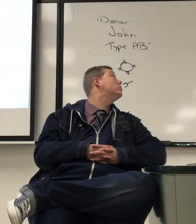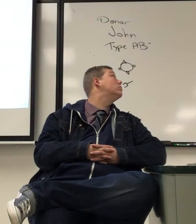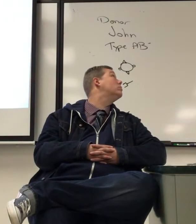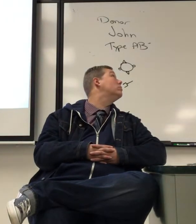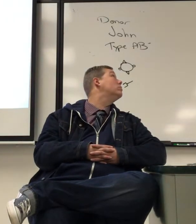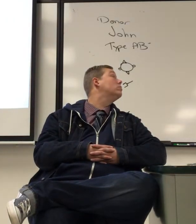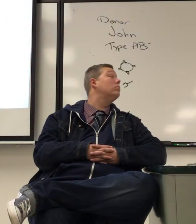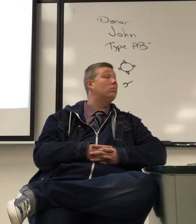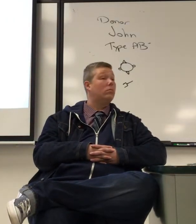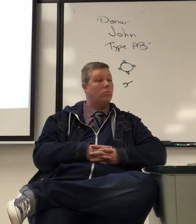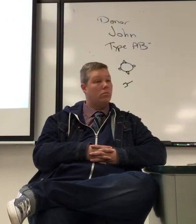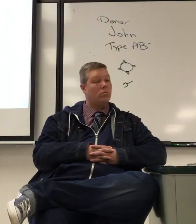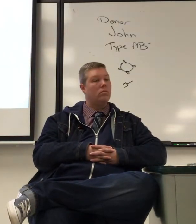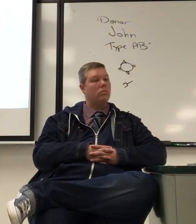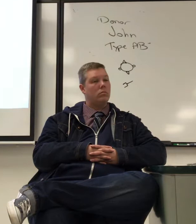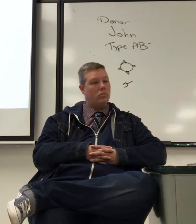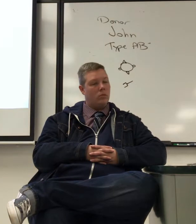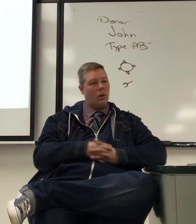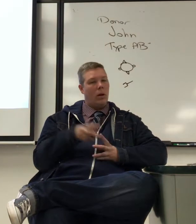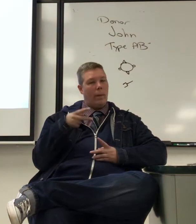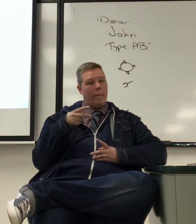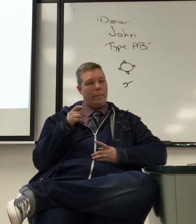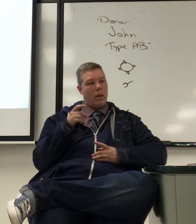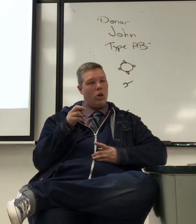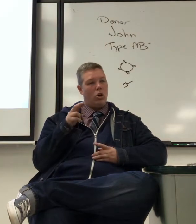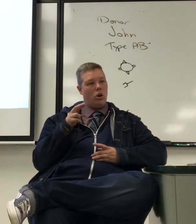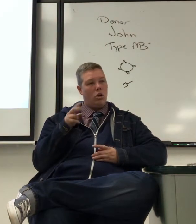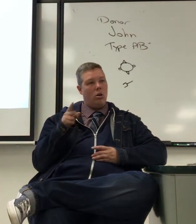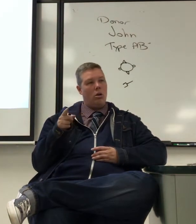And the antibody he would have is the antibody